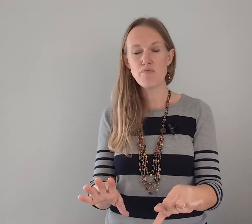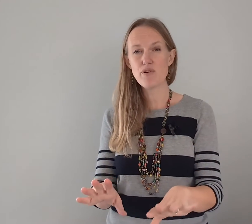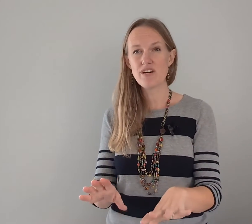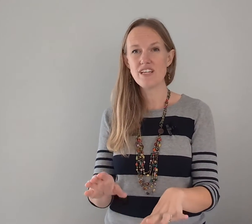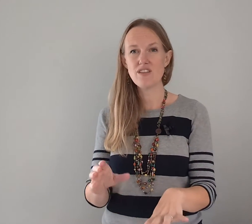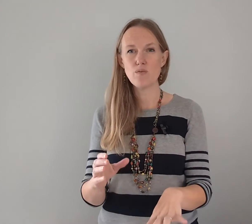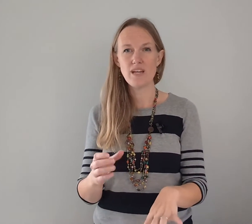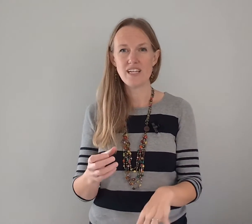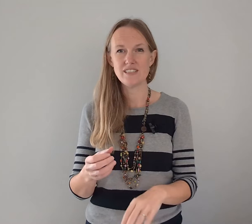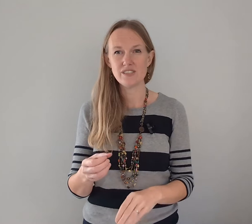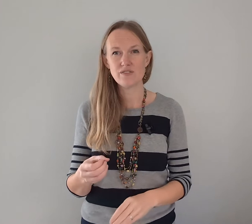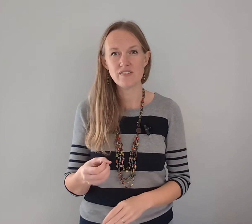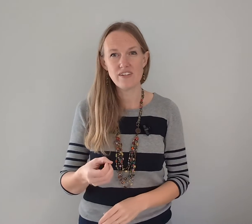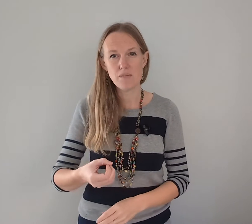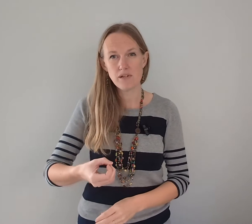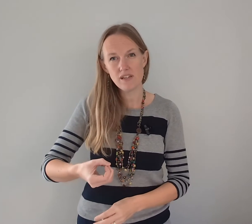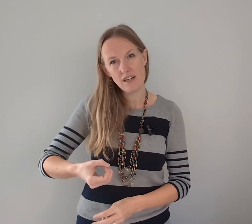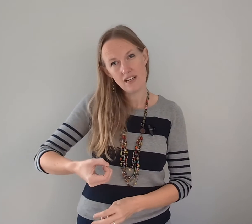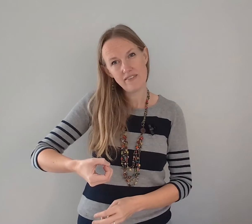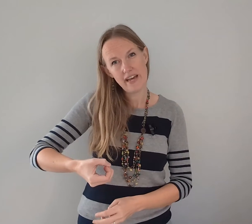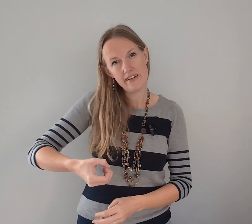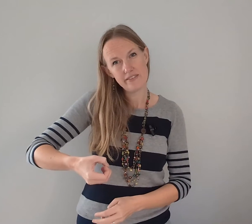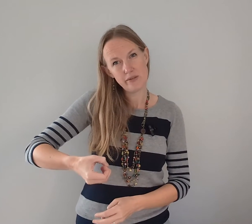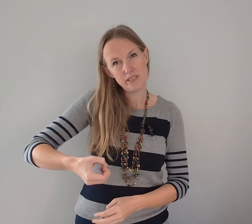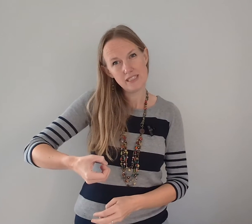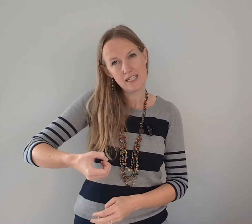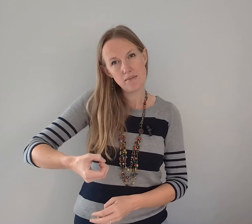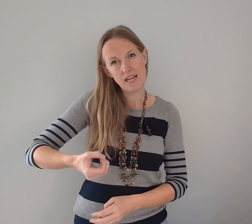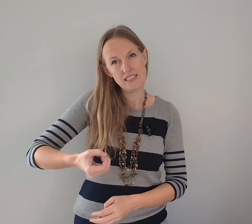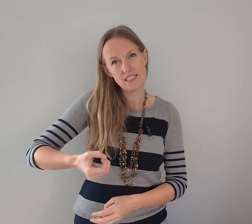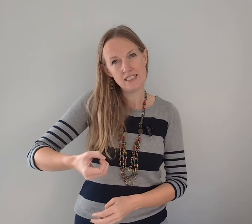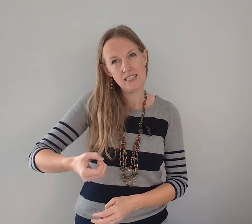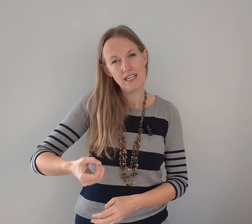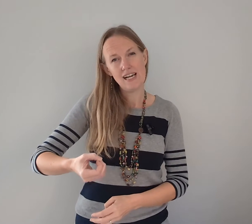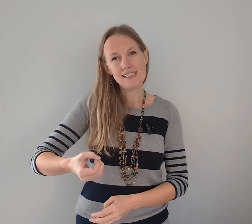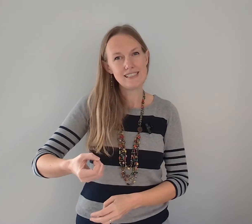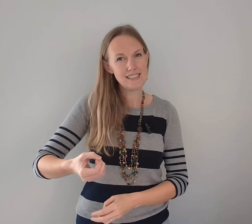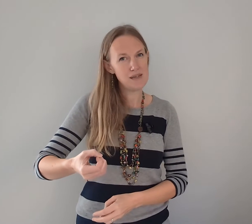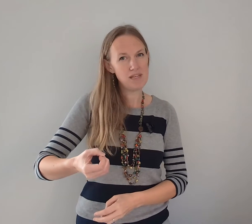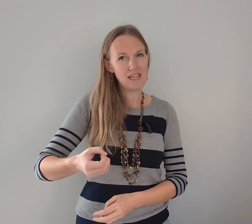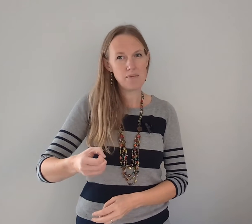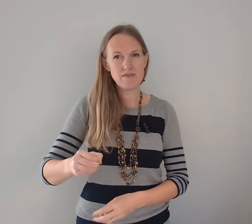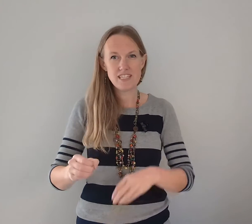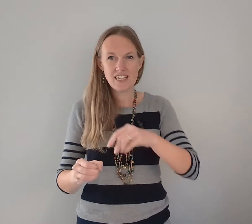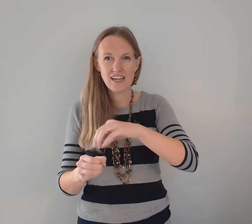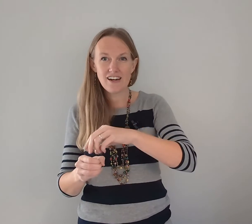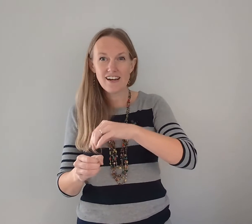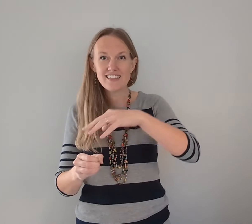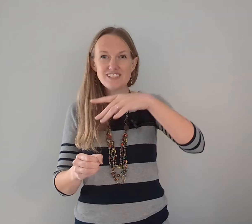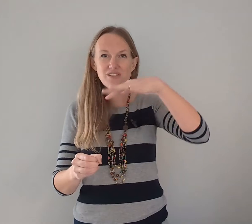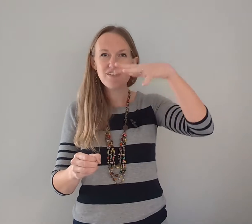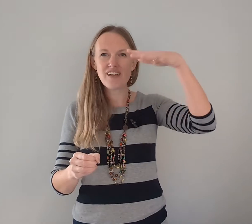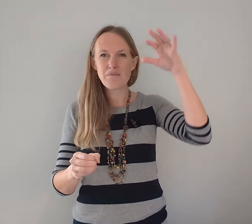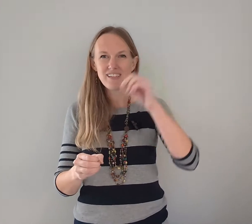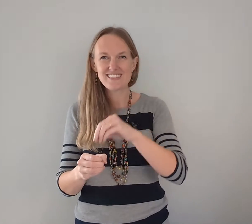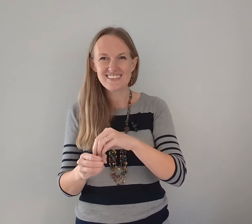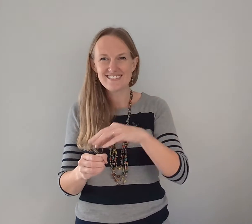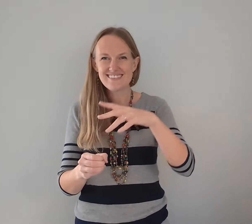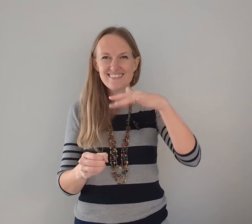vapor in the wind. So for vapor, you kind of have almost like, imagine a steaming cup of tea here, and then show the vapors.